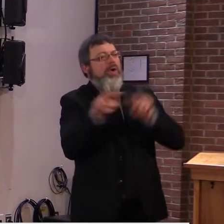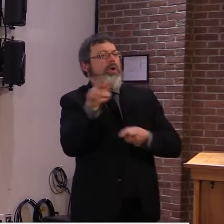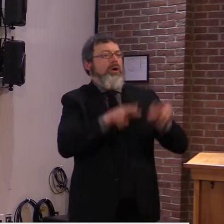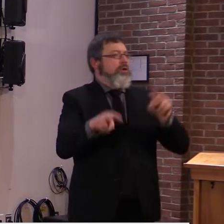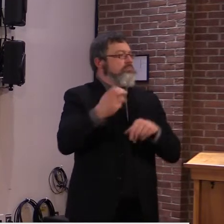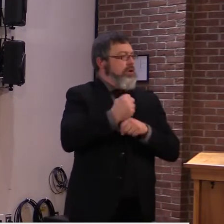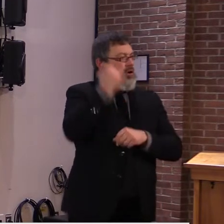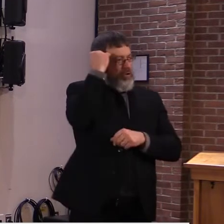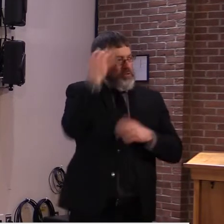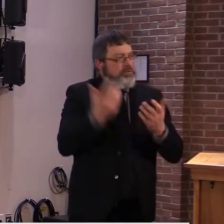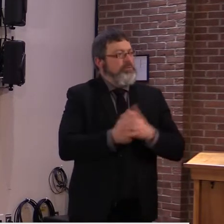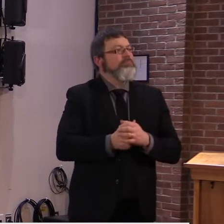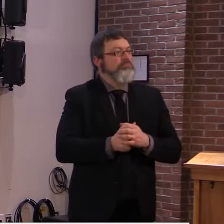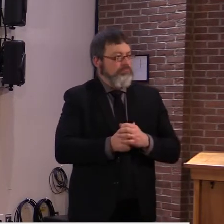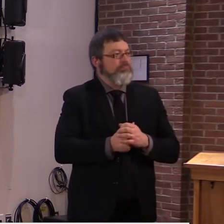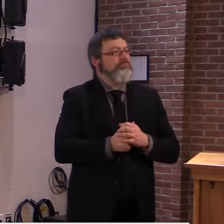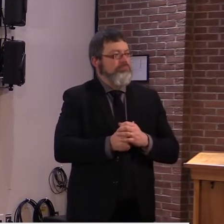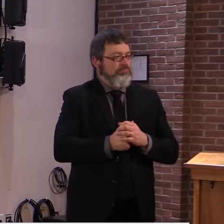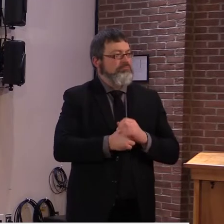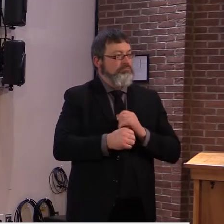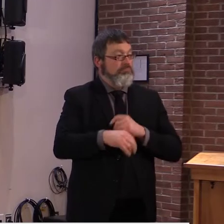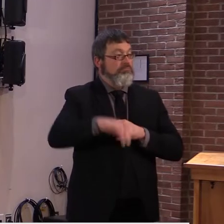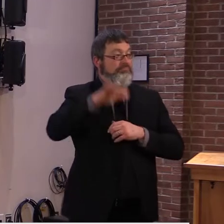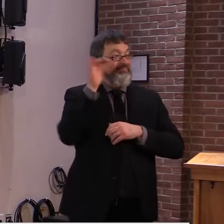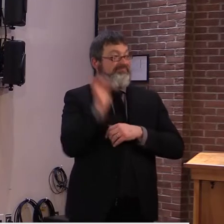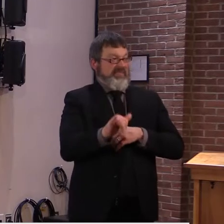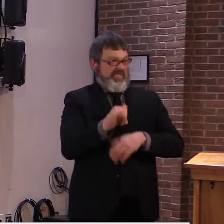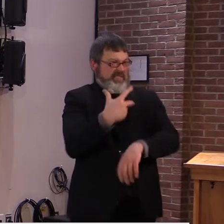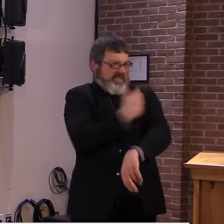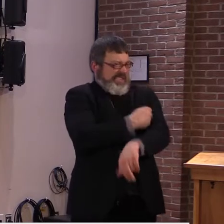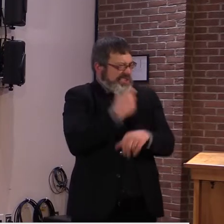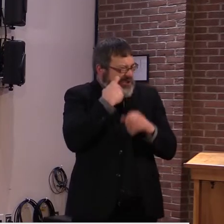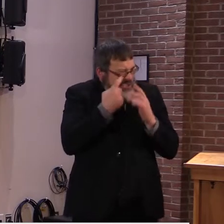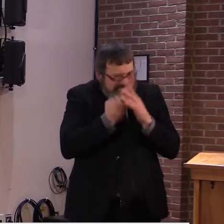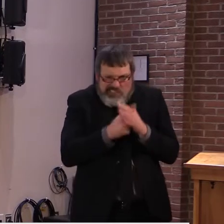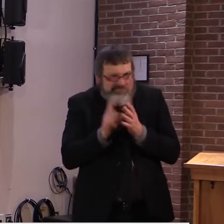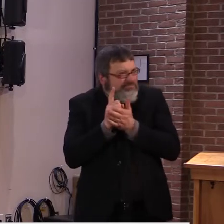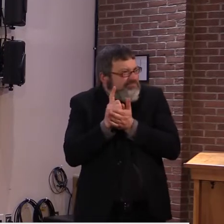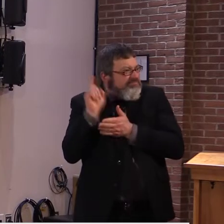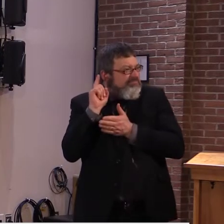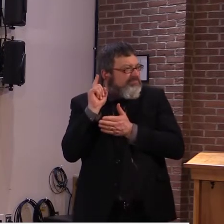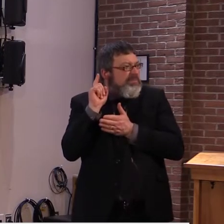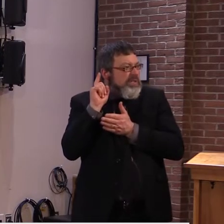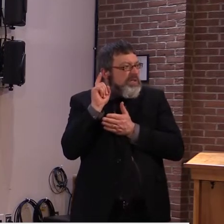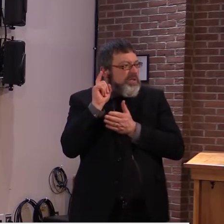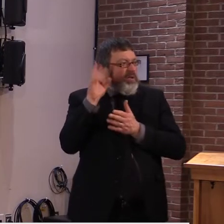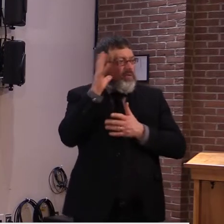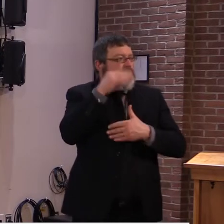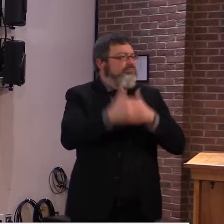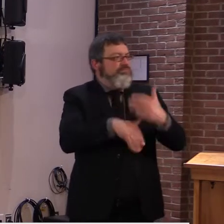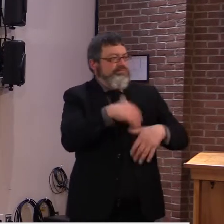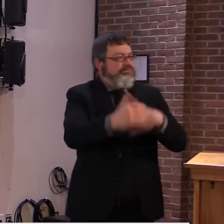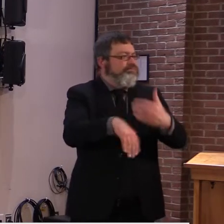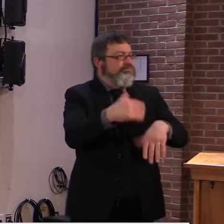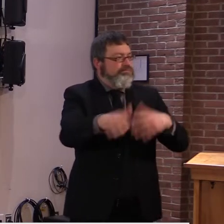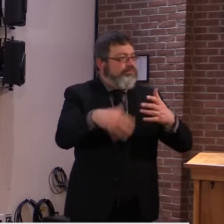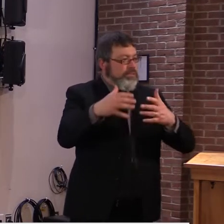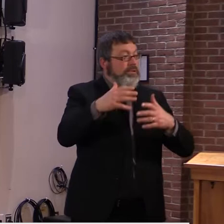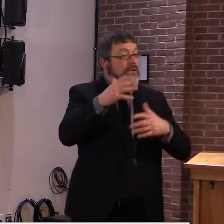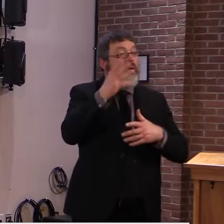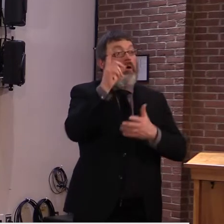will be updated every Wednesday by noon. But I anticipate over the coming weeks, we'll be able to provide more frequent